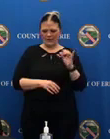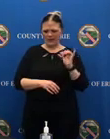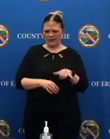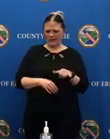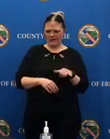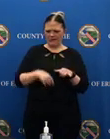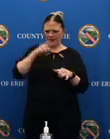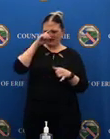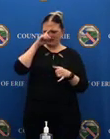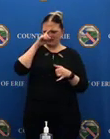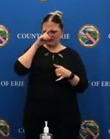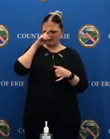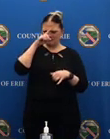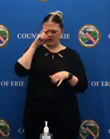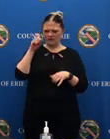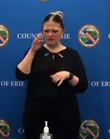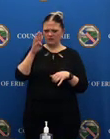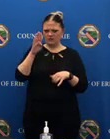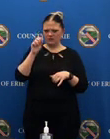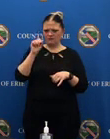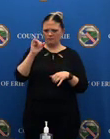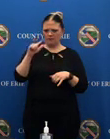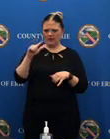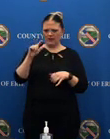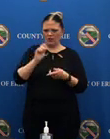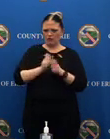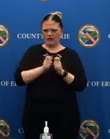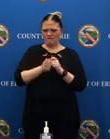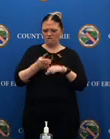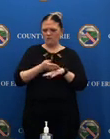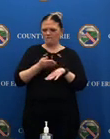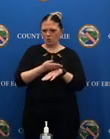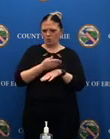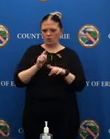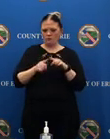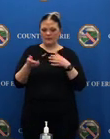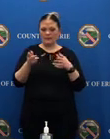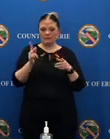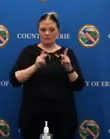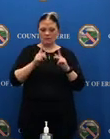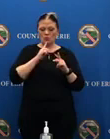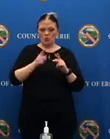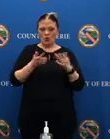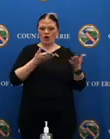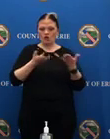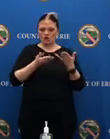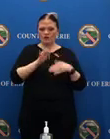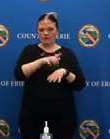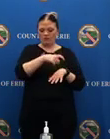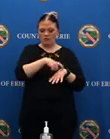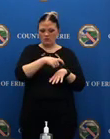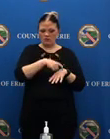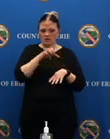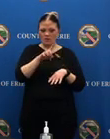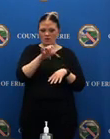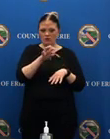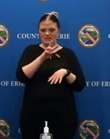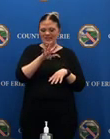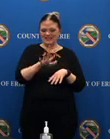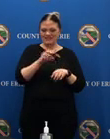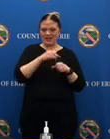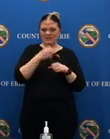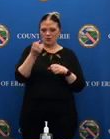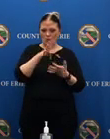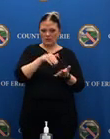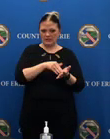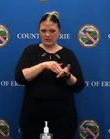bail reform. That's why they're no longer there. But the people who are serving sentences in the holding center, there are 165 of them